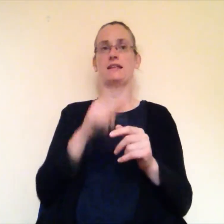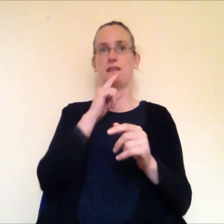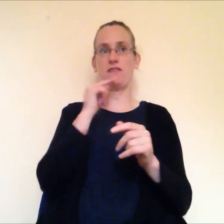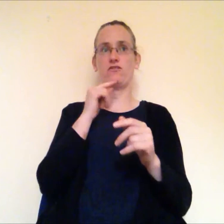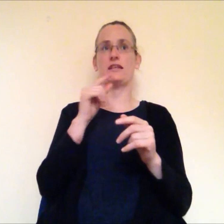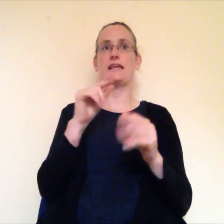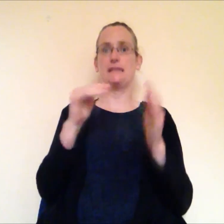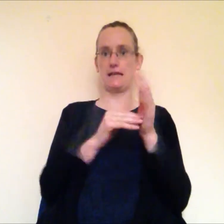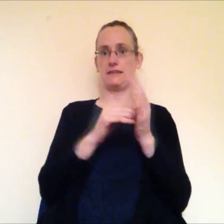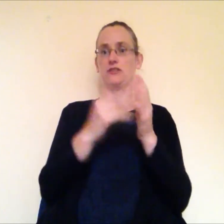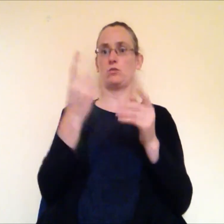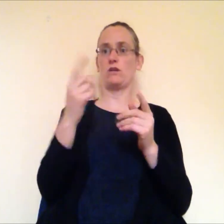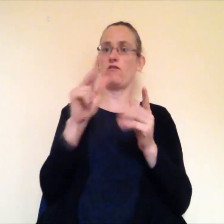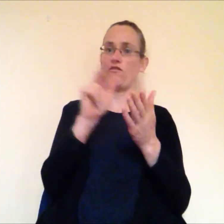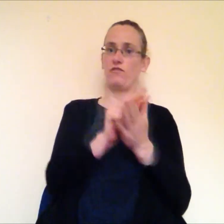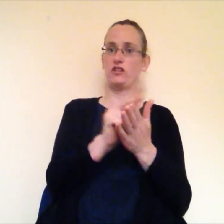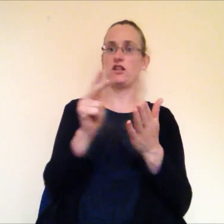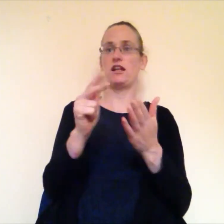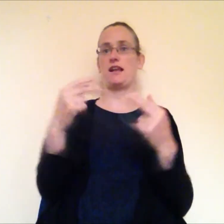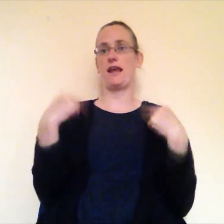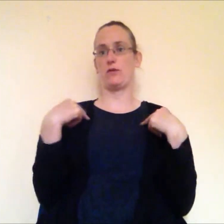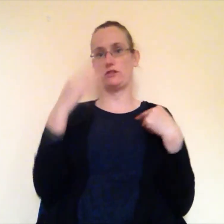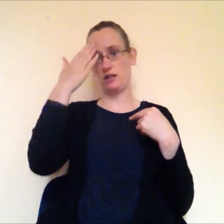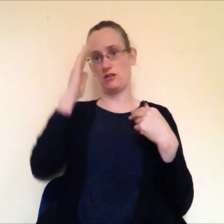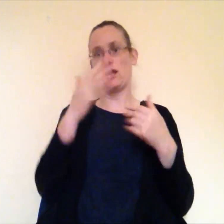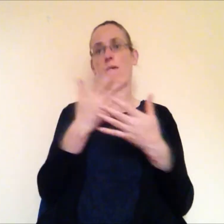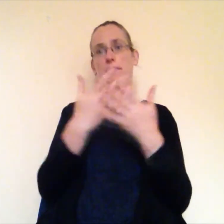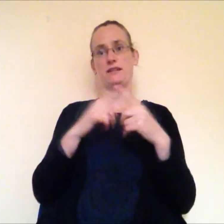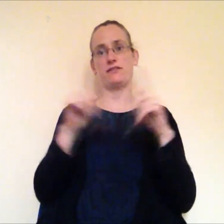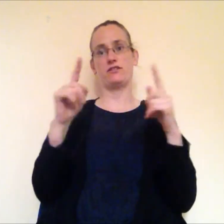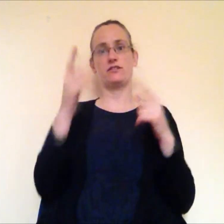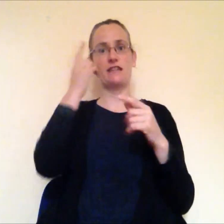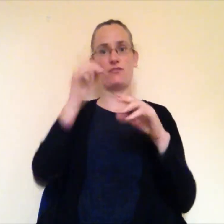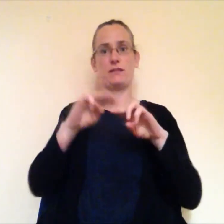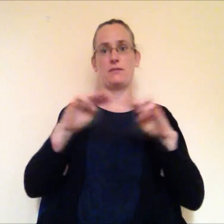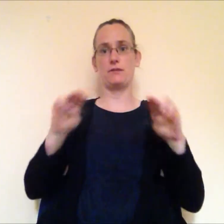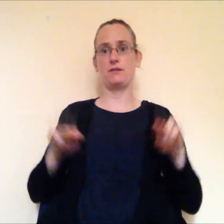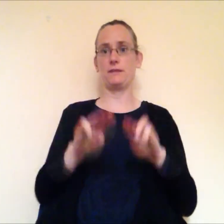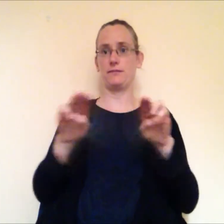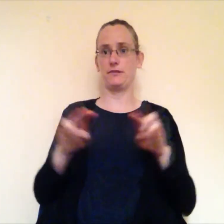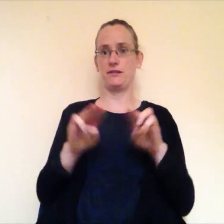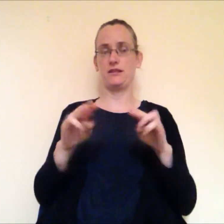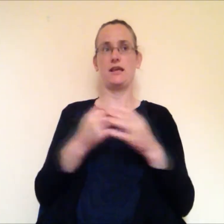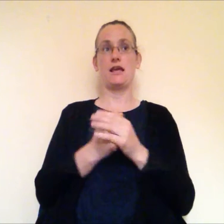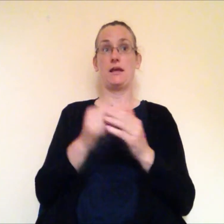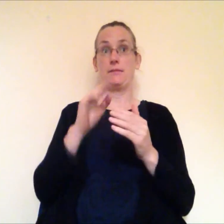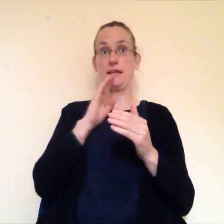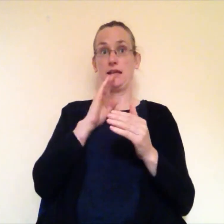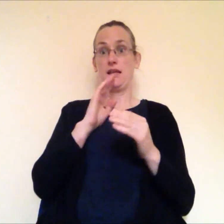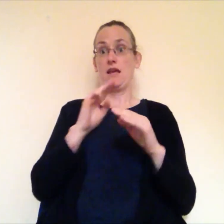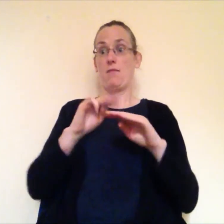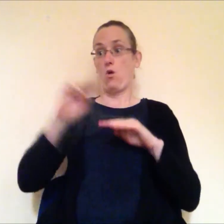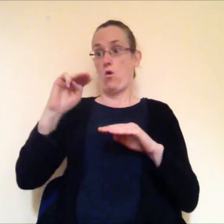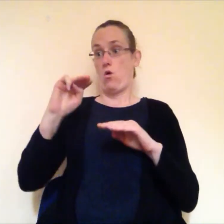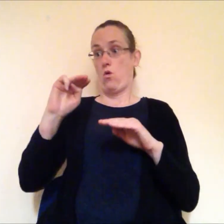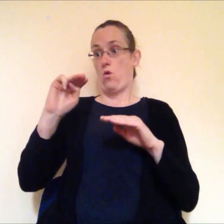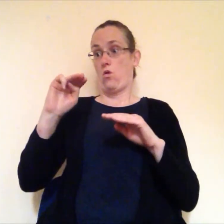languages of Ireland, it would have changed things immeasurably for a deaf person. All of a sudden there would have been more of a focus on making